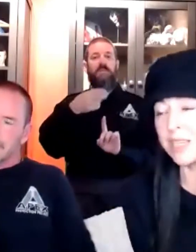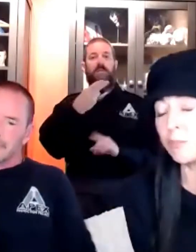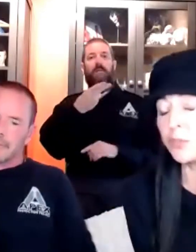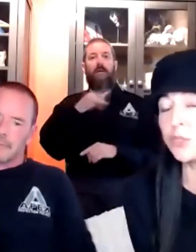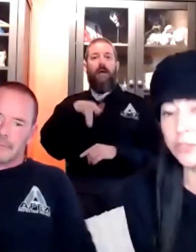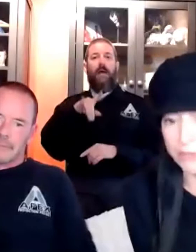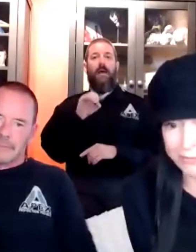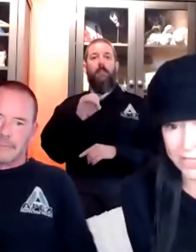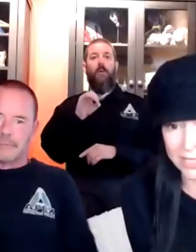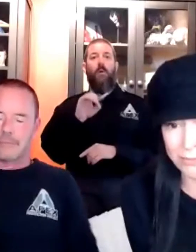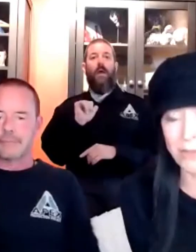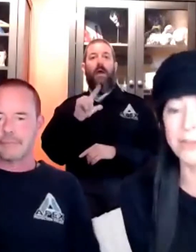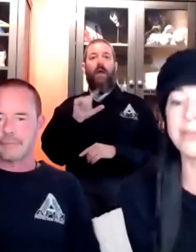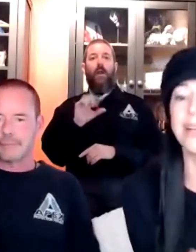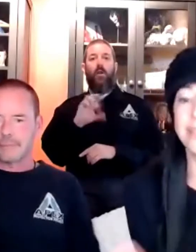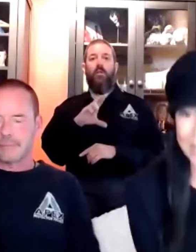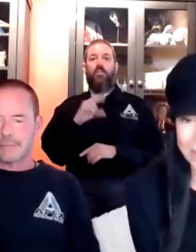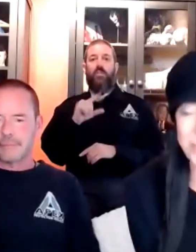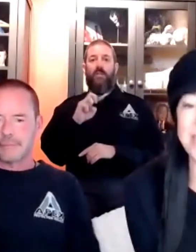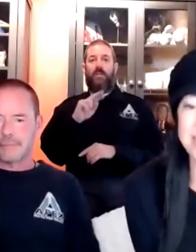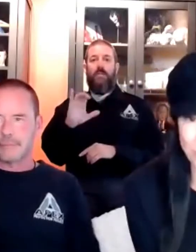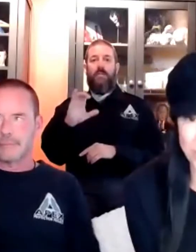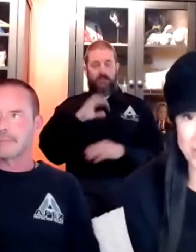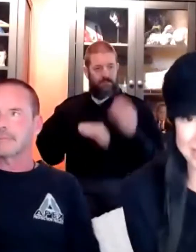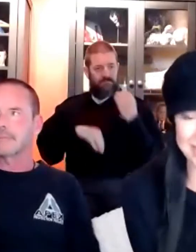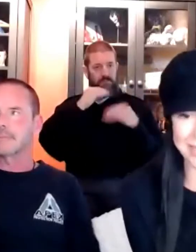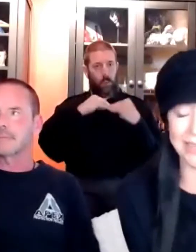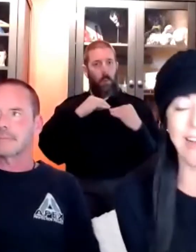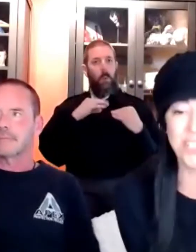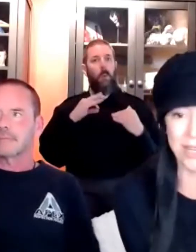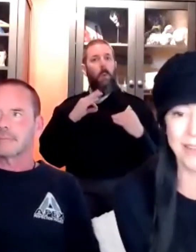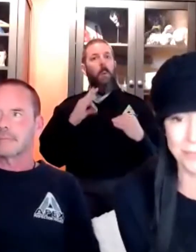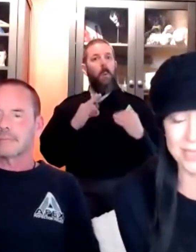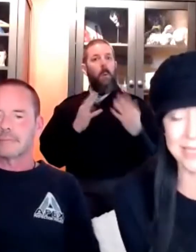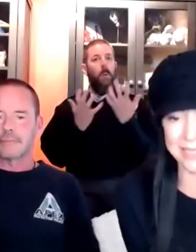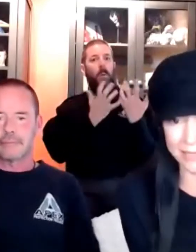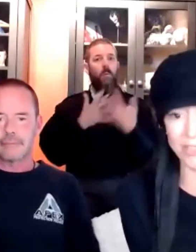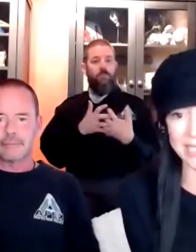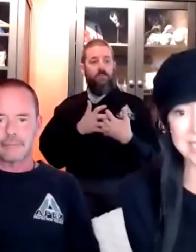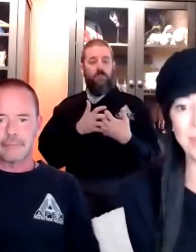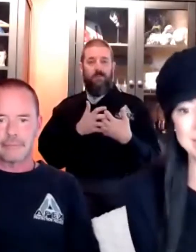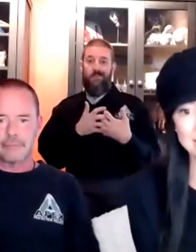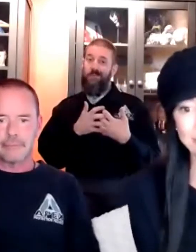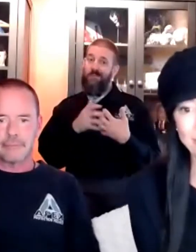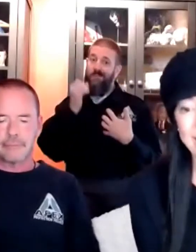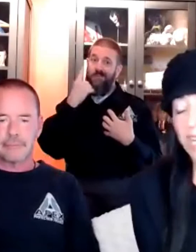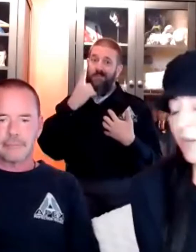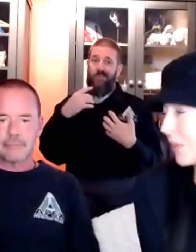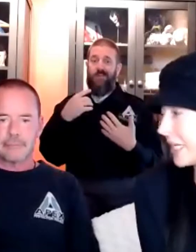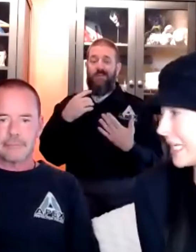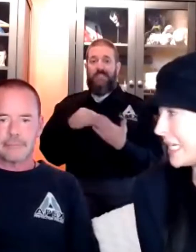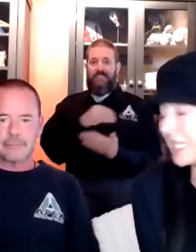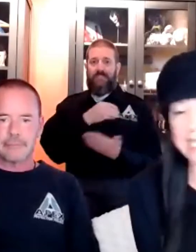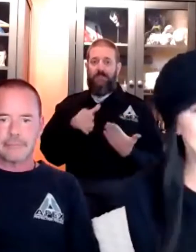working beautifully for him, although because we're doing this as an auction item because it is very expensive,